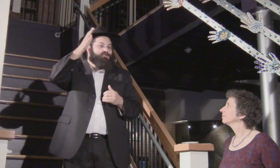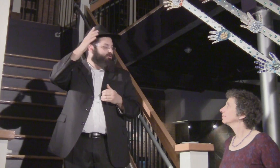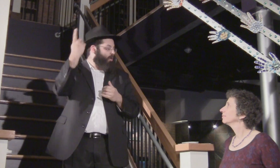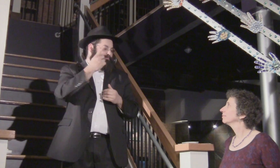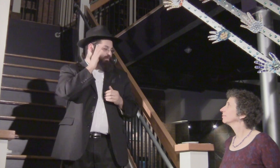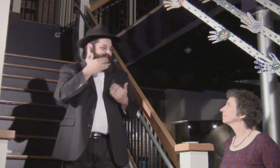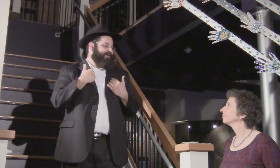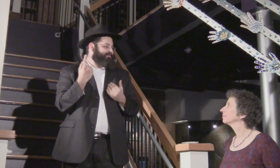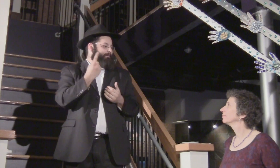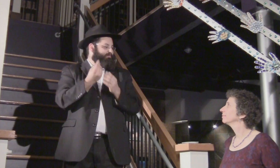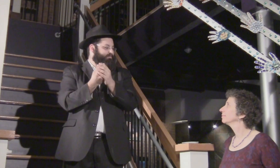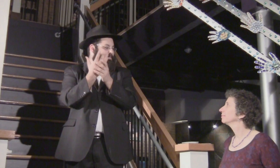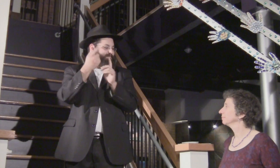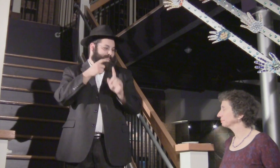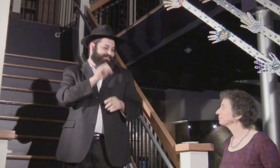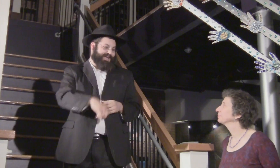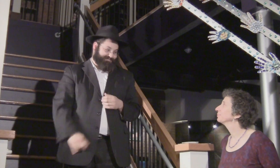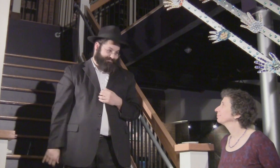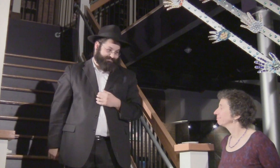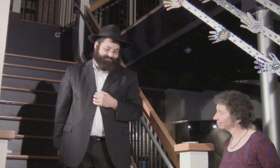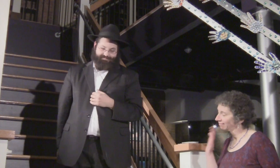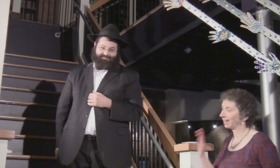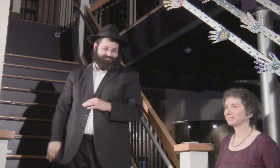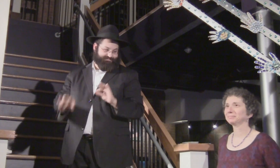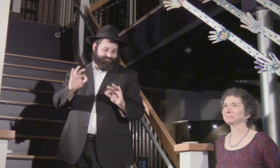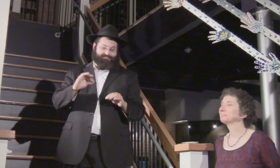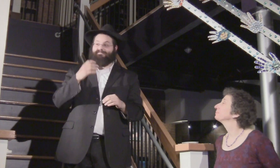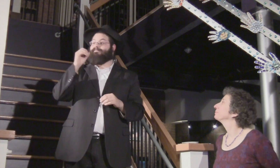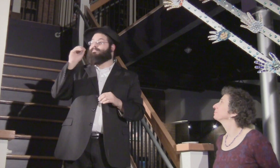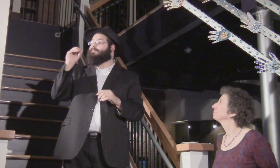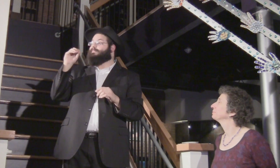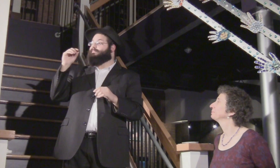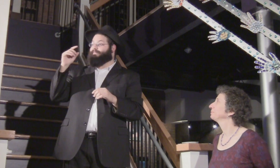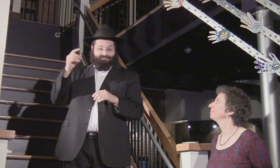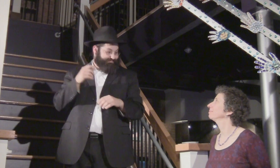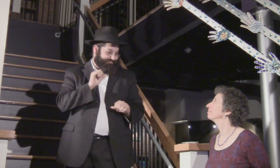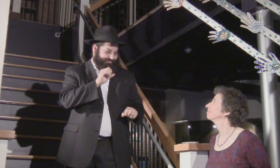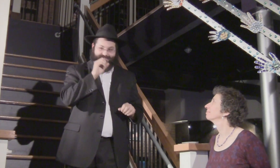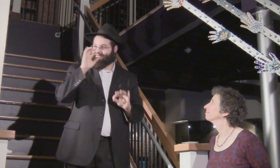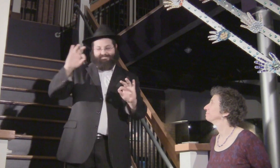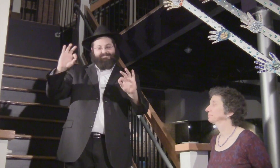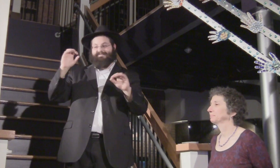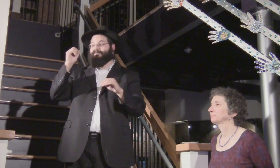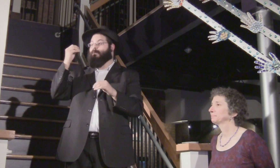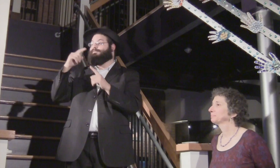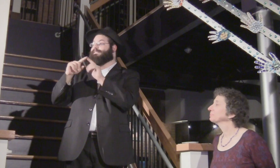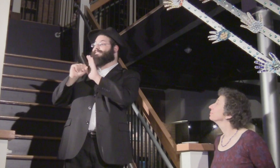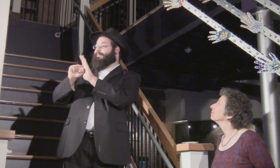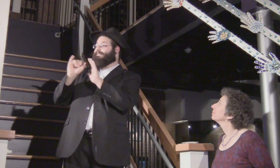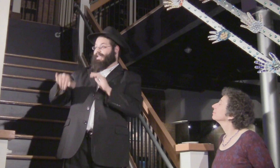future, now and in the future. So something will definitely grow from that. Thank you so much. Okay? Okay, great.